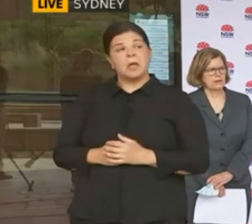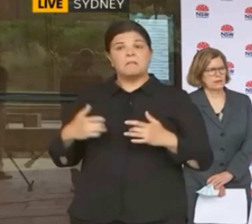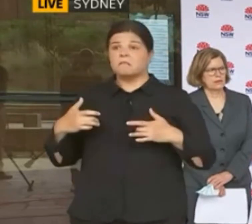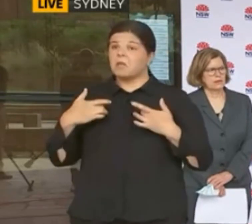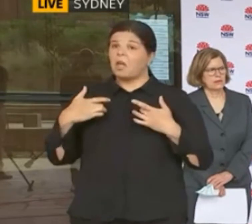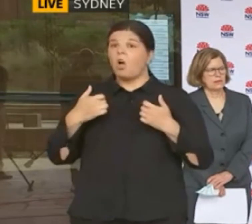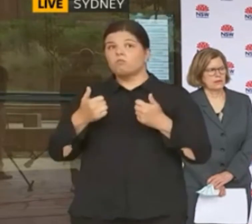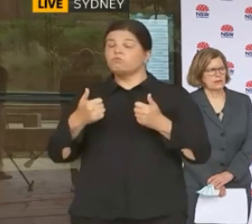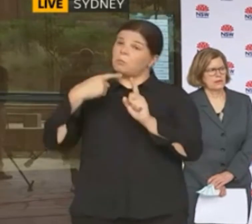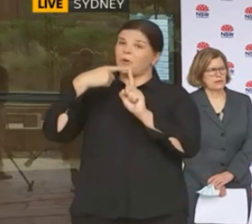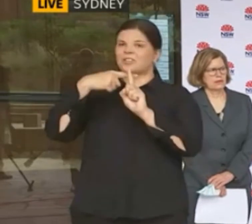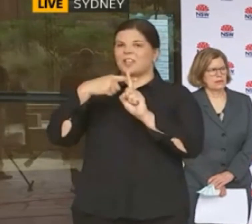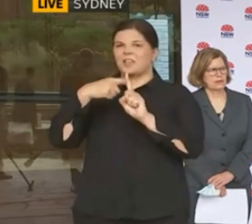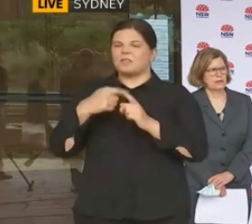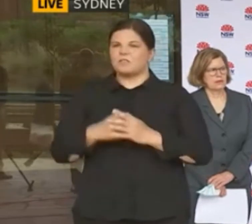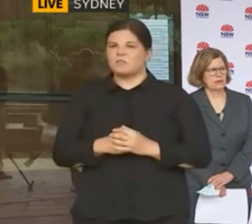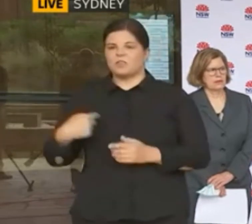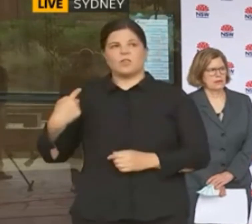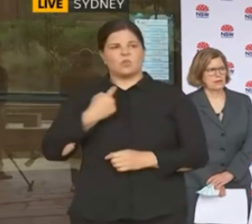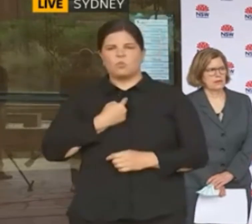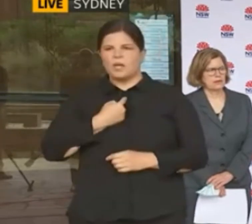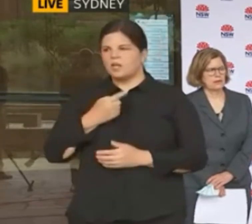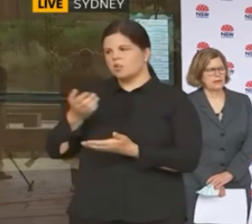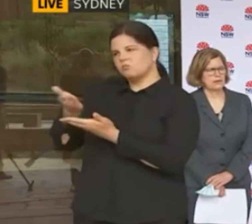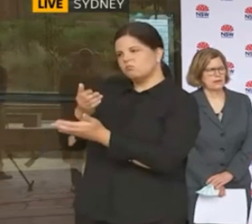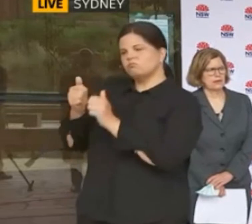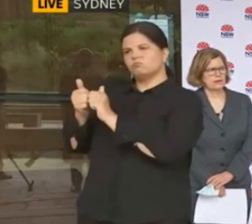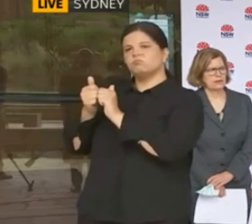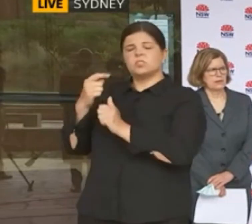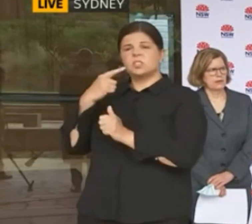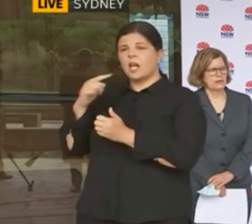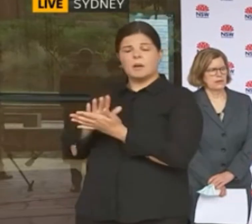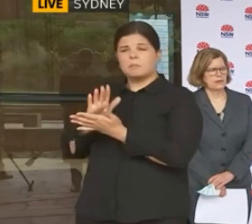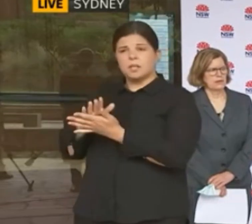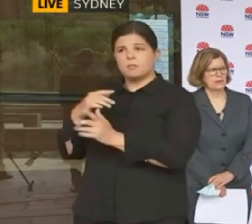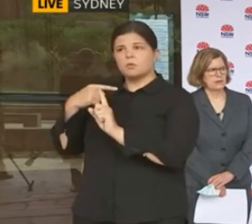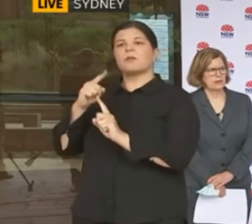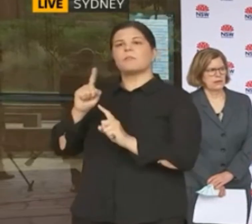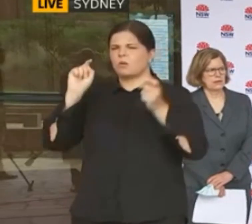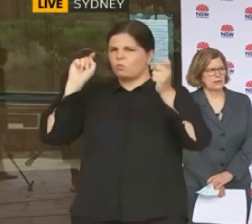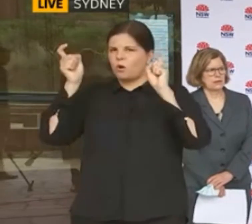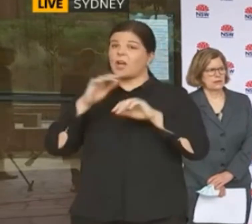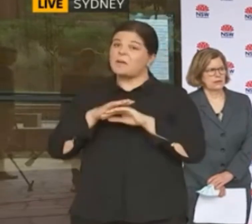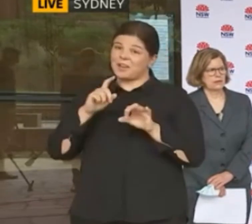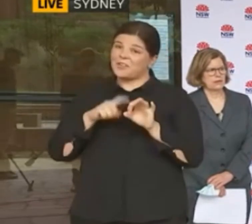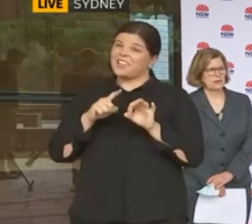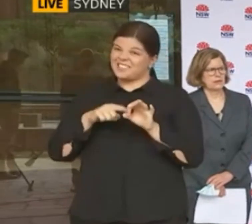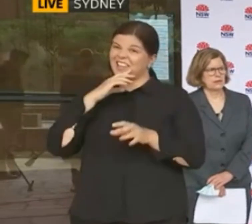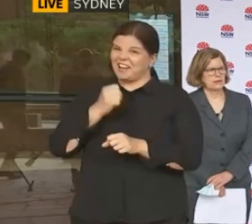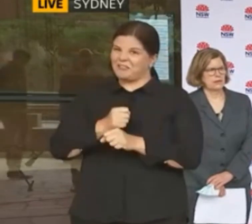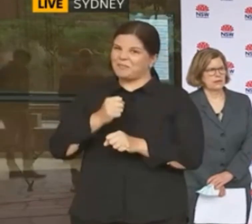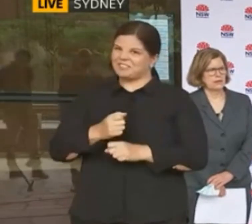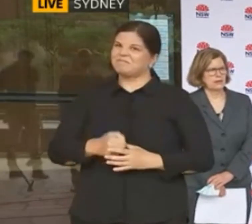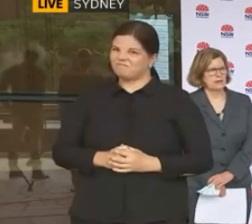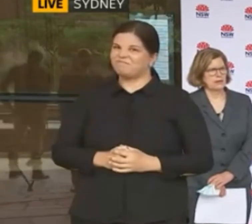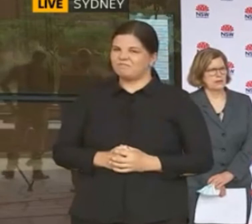positive and very optimistic about the way in which we've been dealing with them as the New South Wales government. They did say they were concerned about the Queensland government's position and what